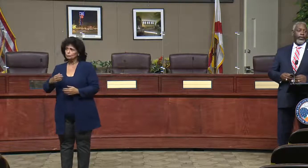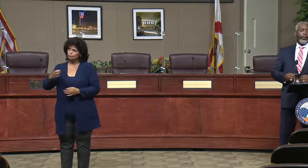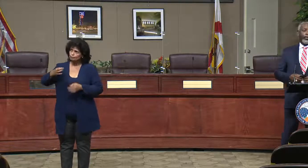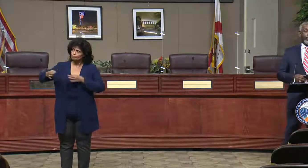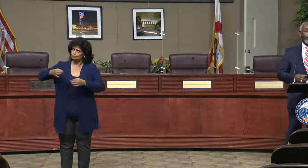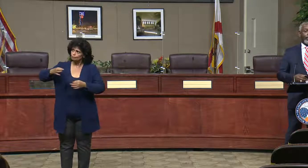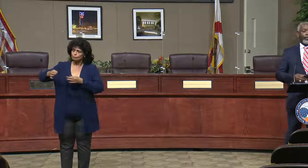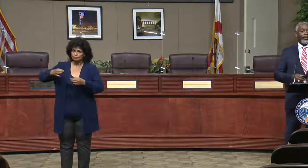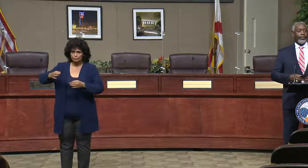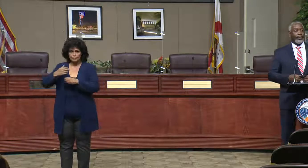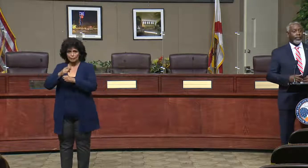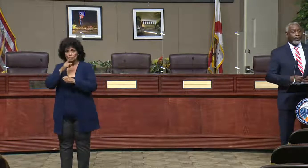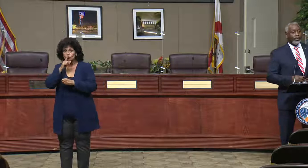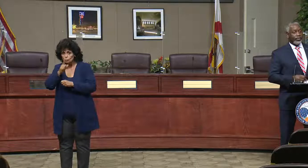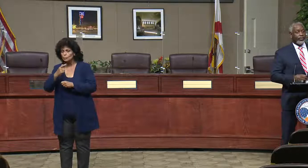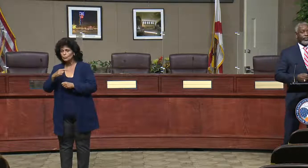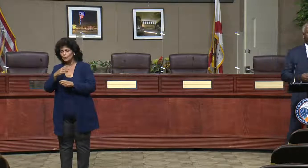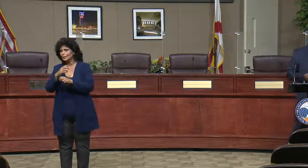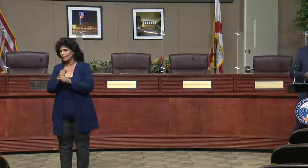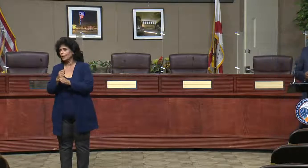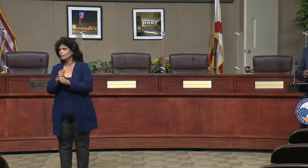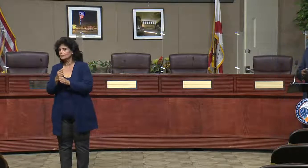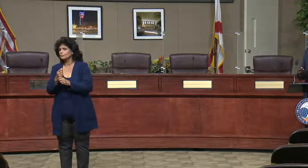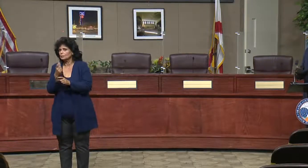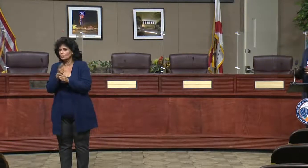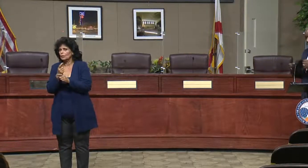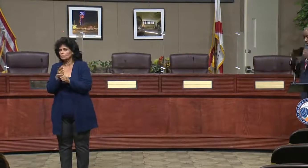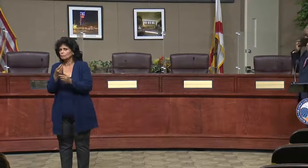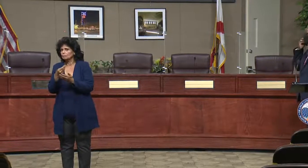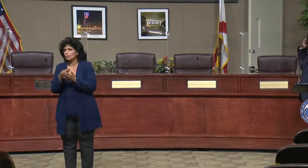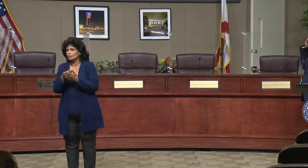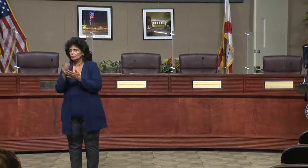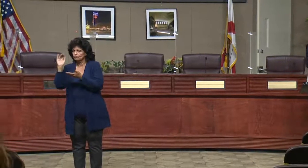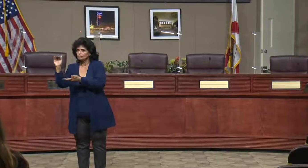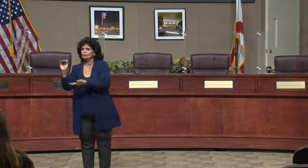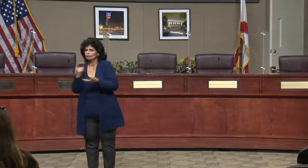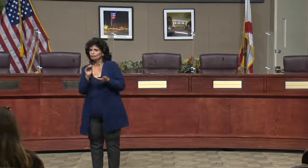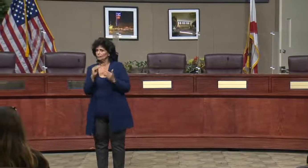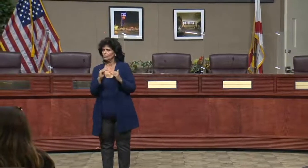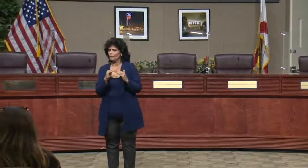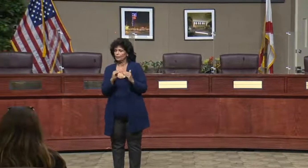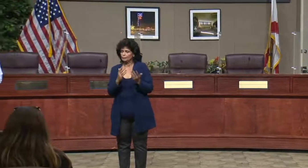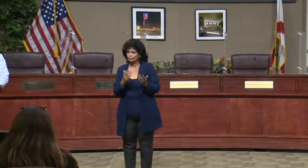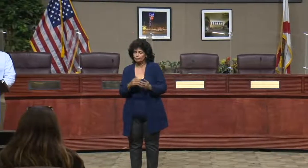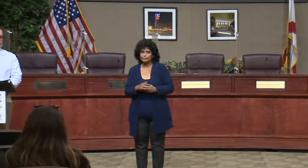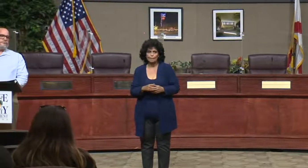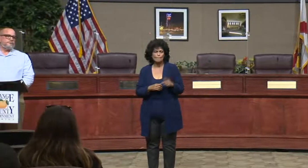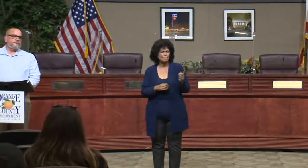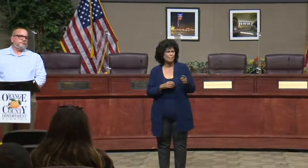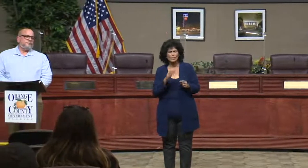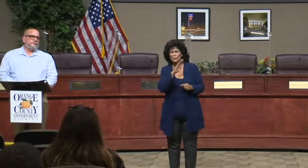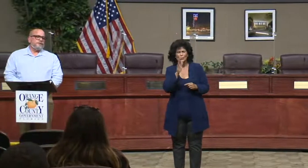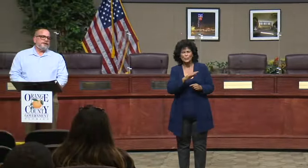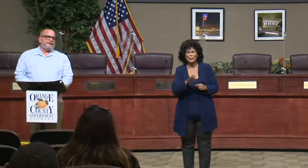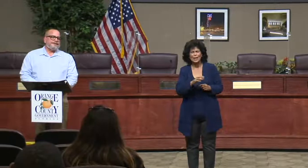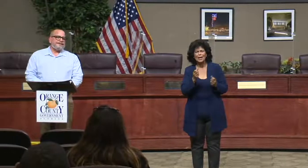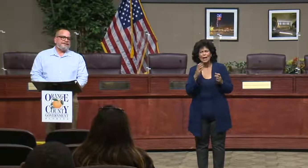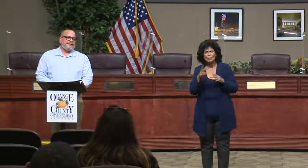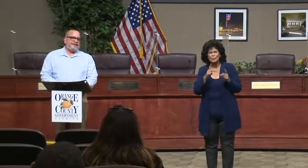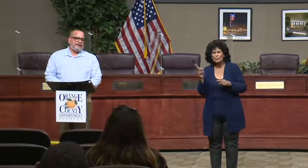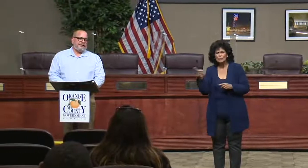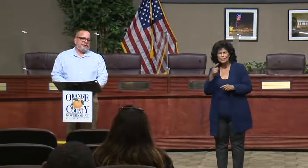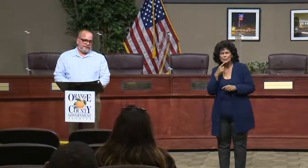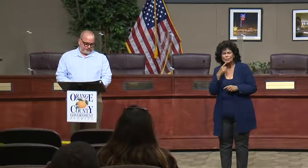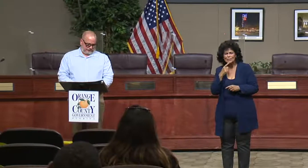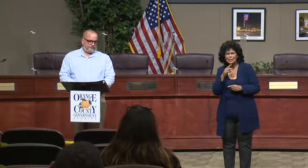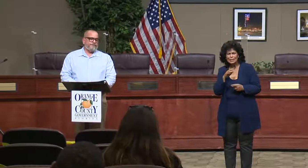Okay. Dr. Pino? Yes. Hey, Asher Wyman, Channel 13. Just one clarity, one question. I'm sorry, did you say 16,000 or 60,000 Moderna?